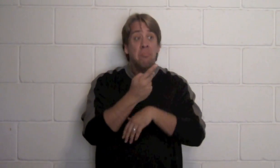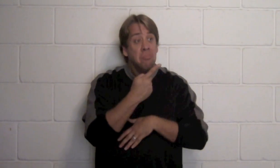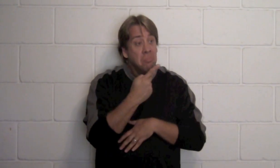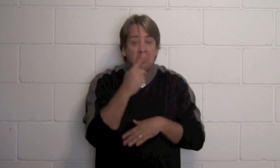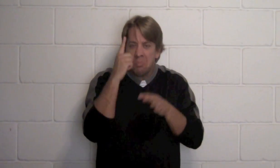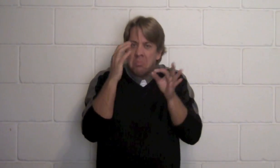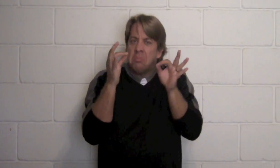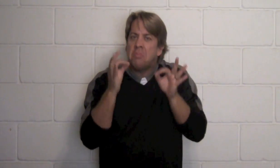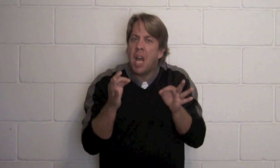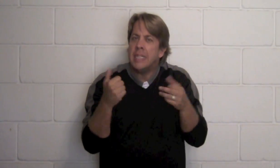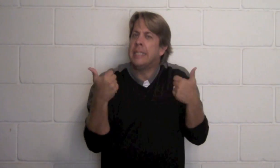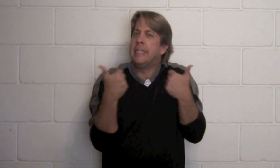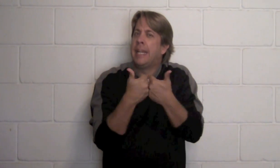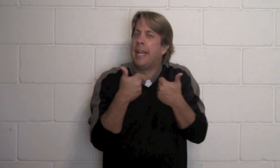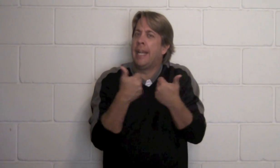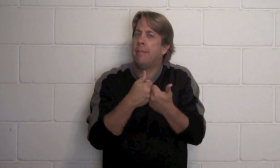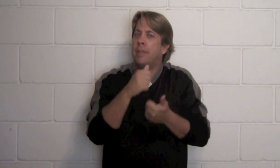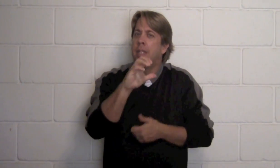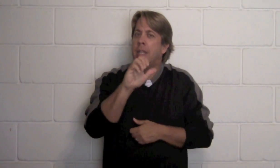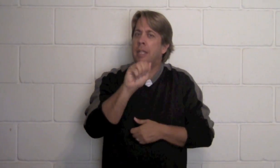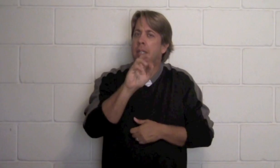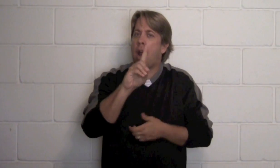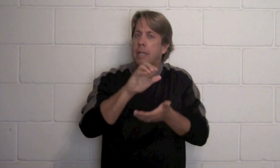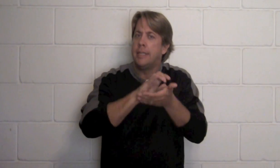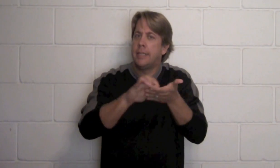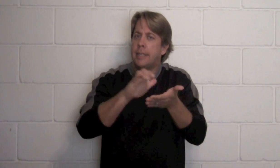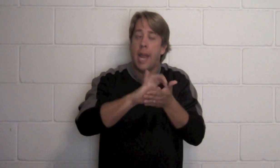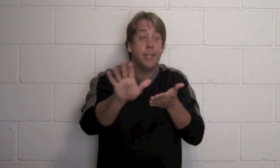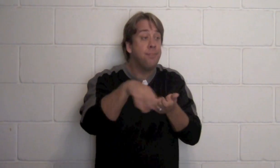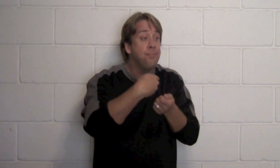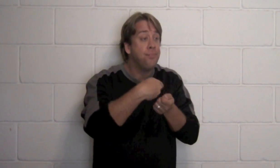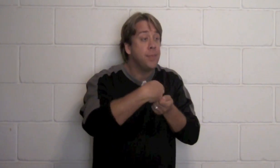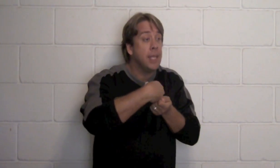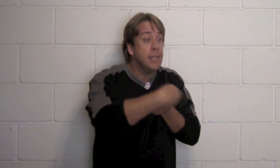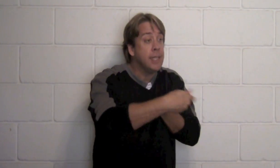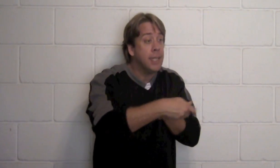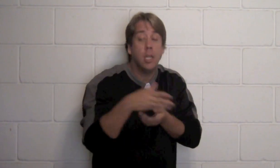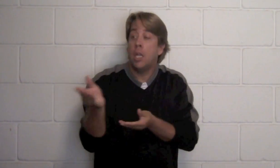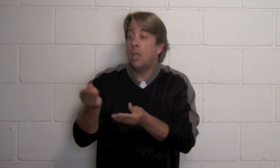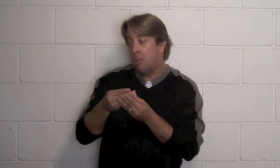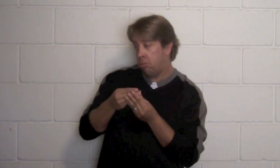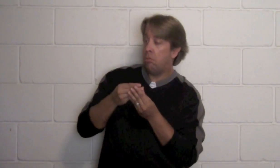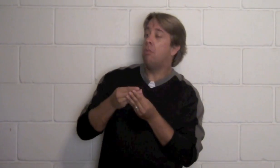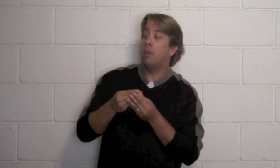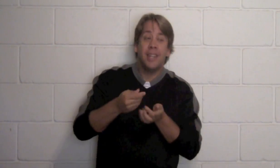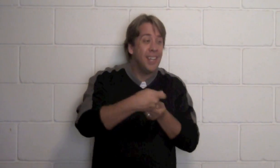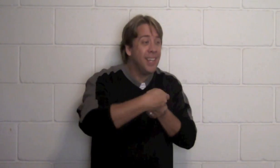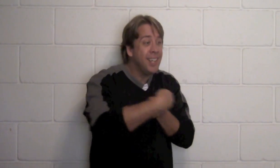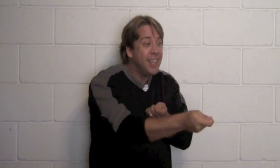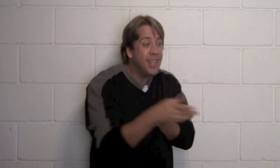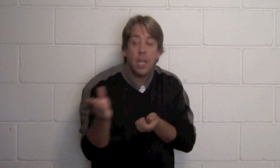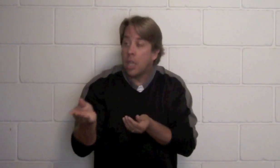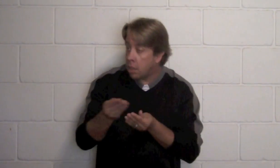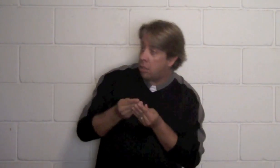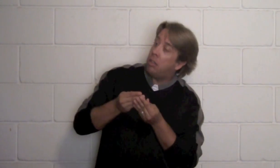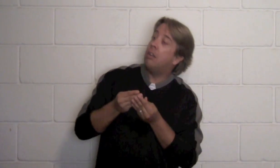One night, they decided to play a game of cards. The first lady dealt them, the second